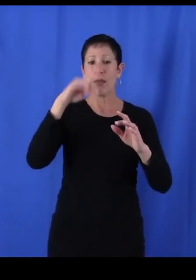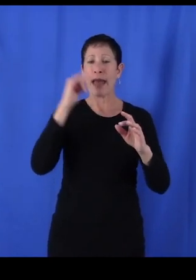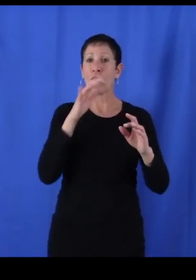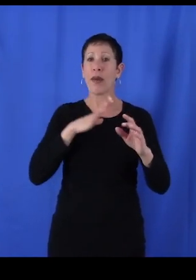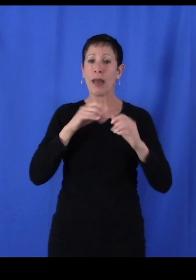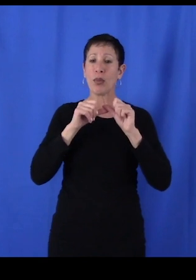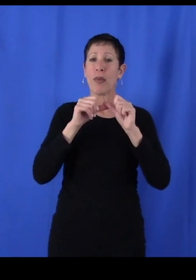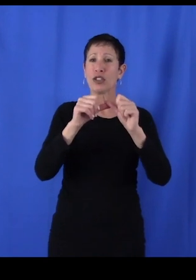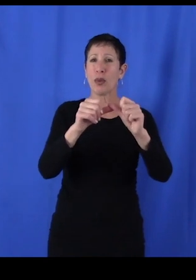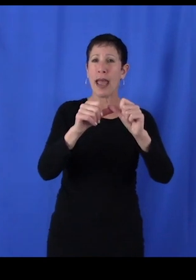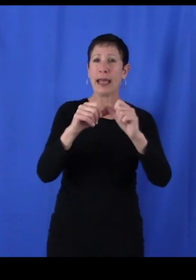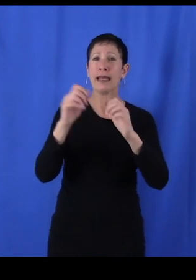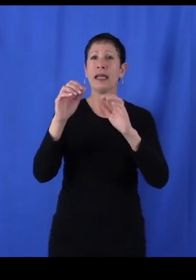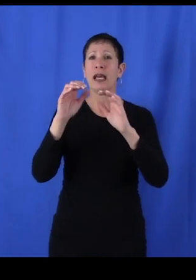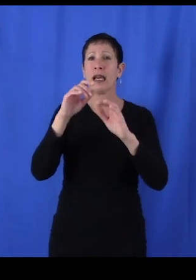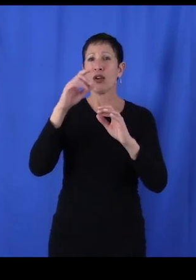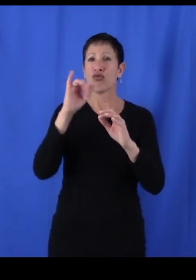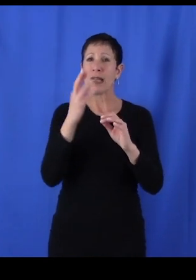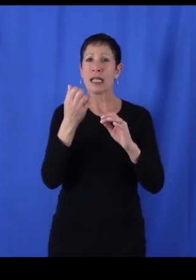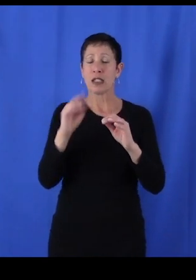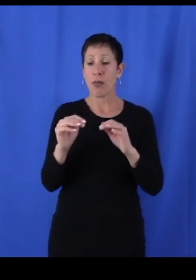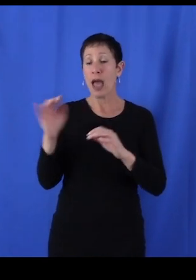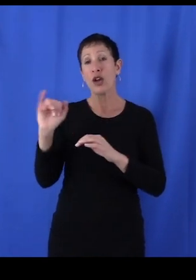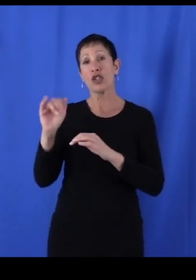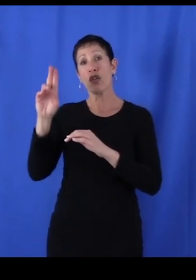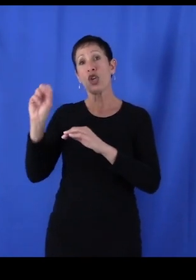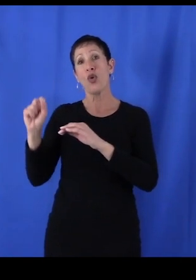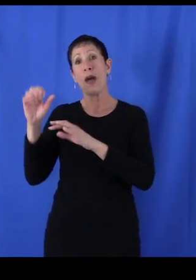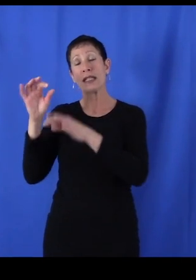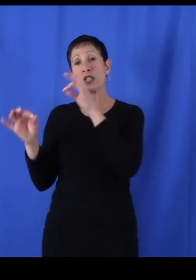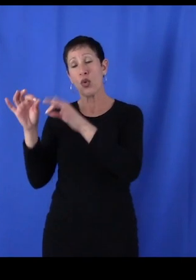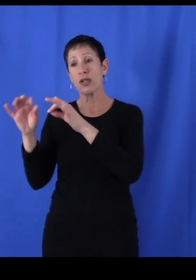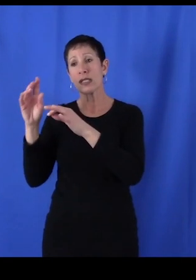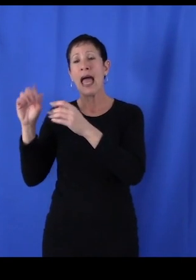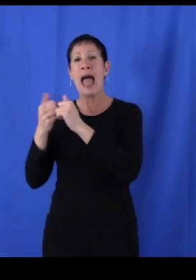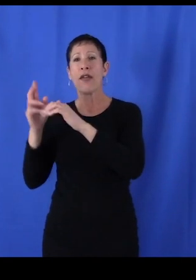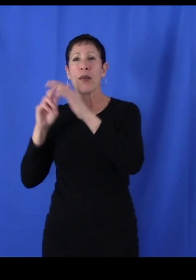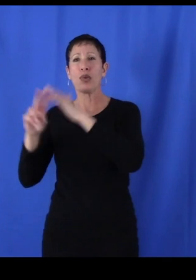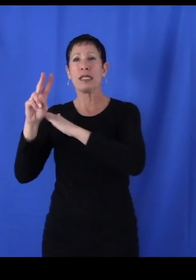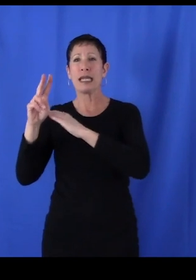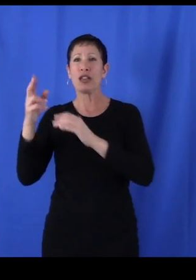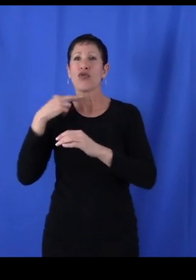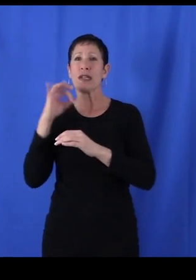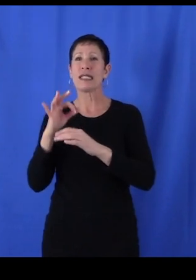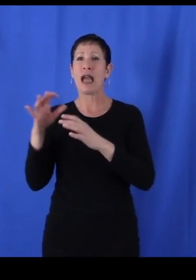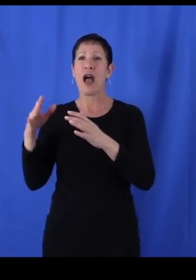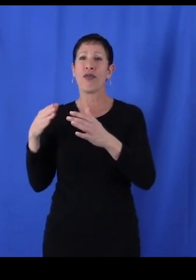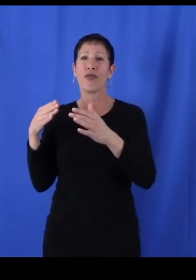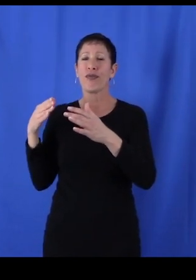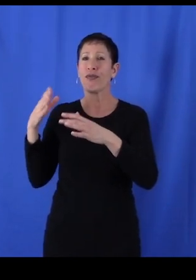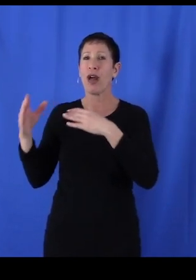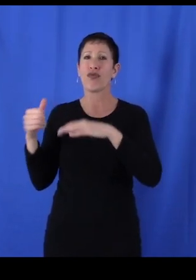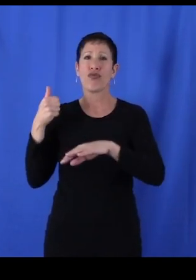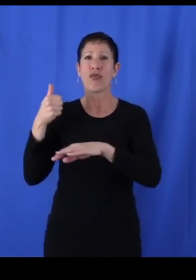by US courts to predict the risk of recidivism, and thus by some to actually determine sentencing and